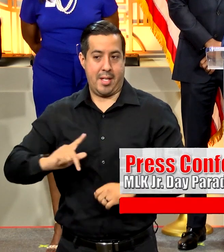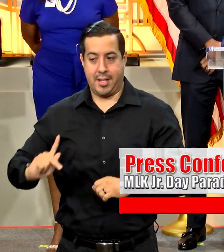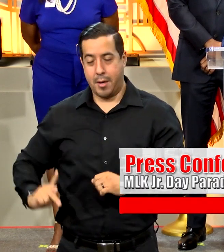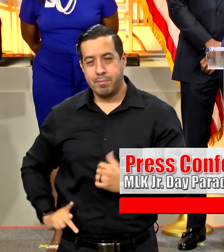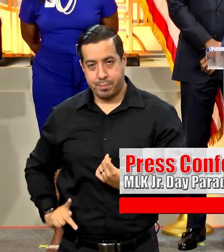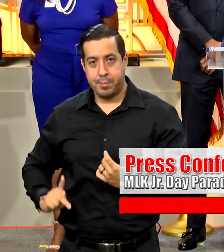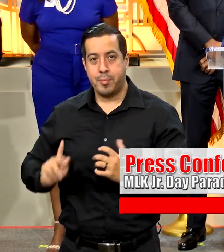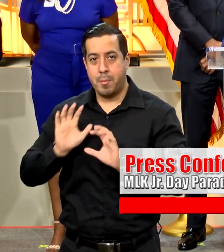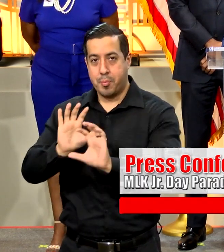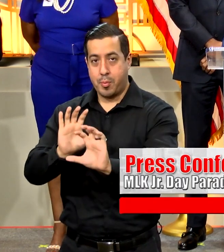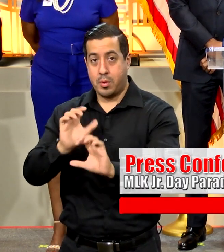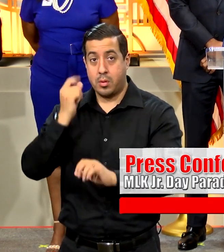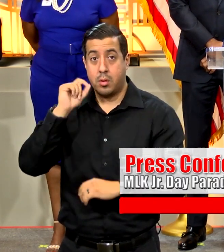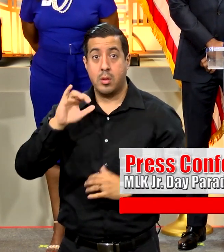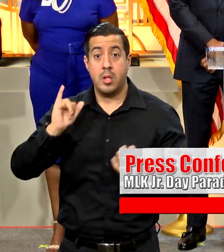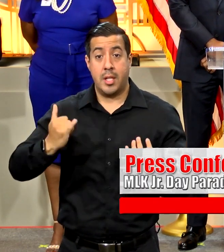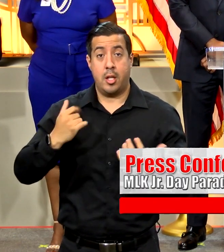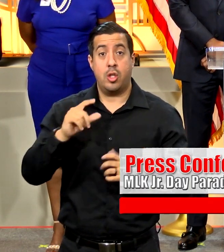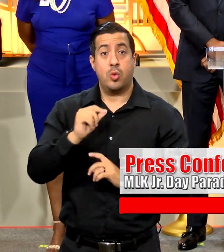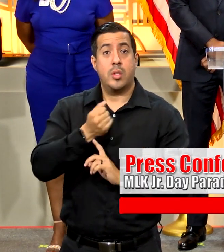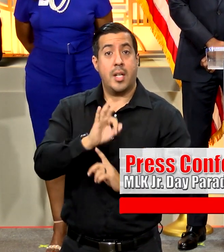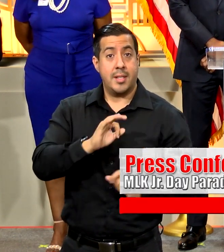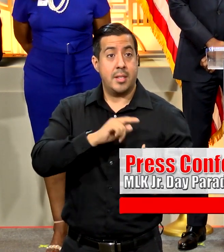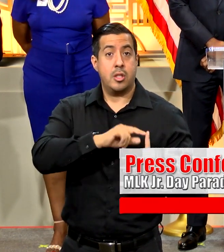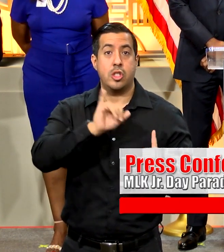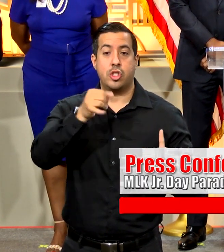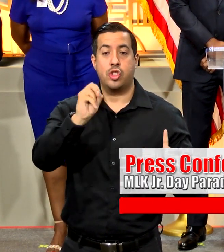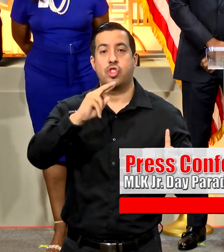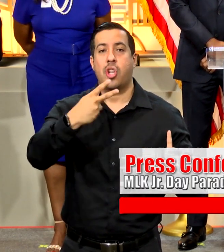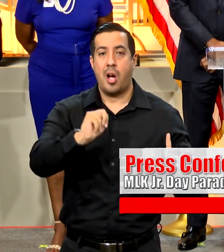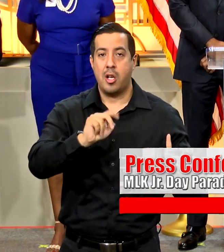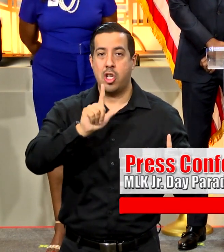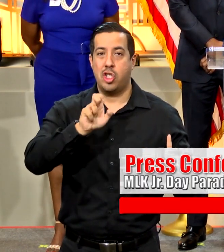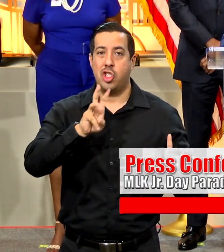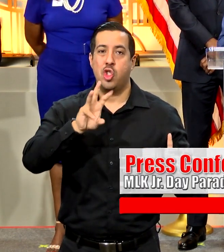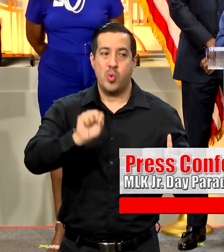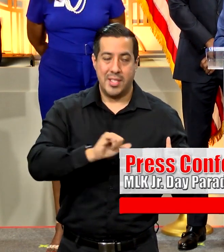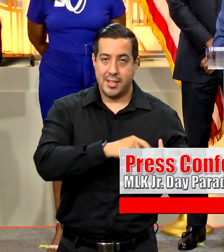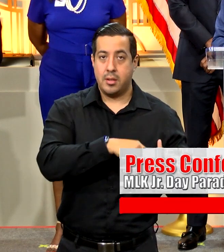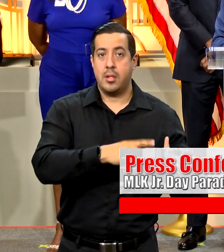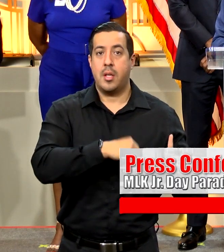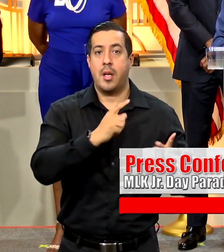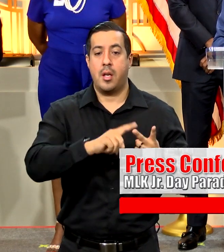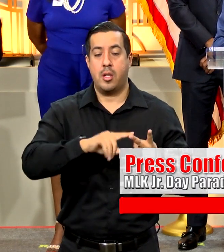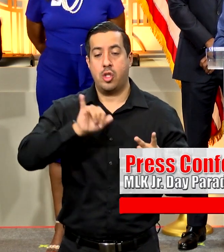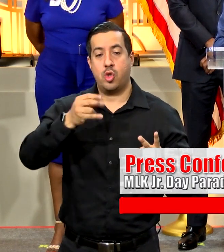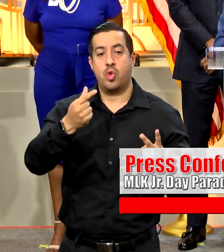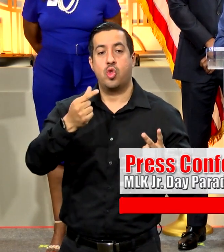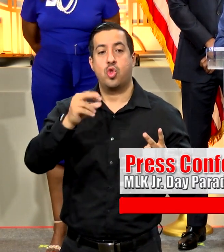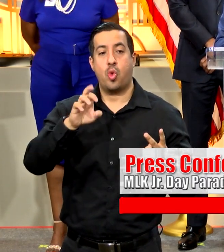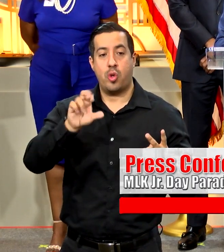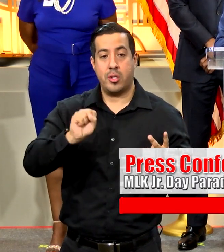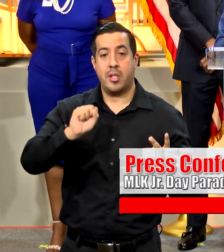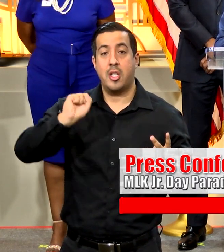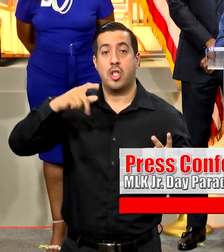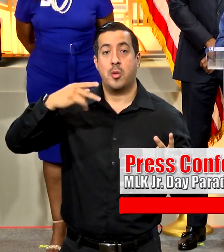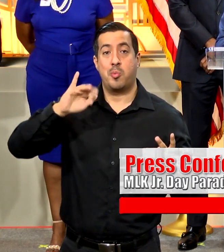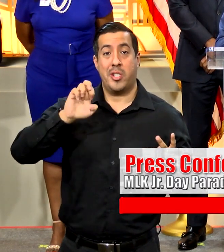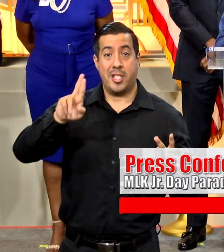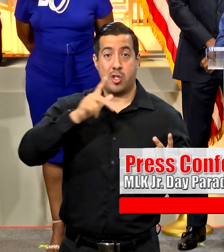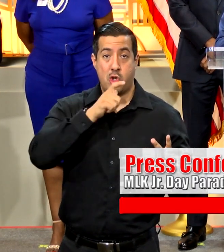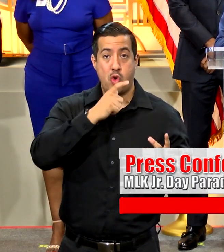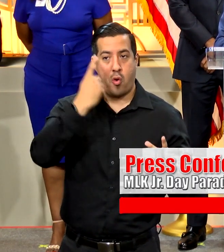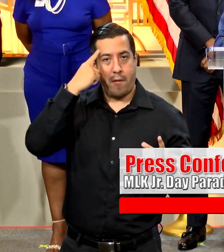2019, U.S. Representative John Lewis and former Houston Astro George Springer were our co-Grand Marshals